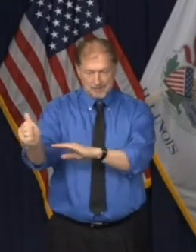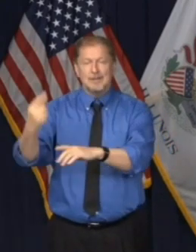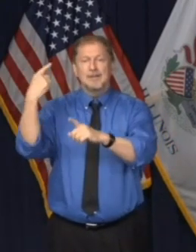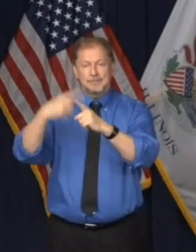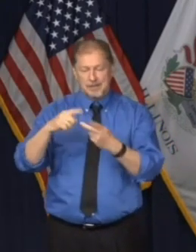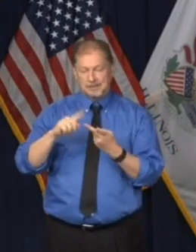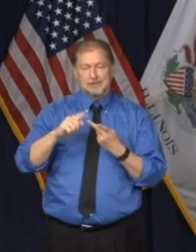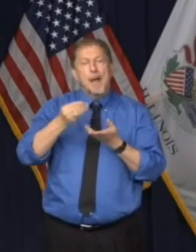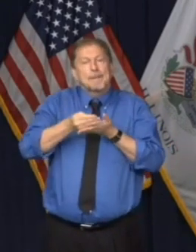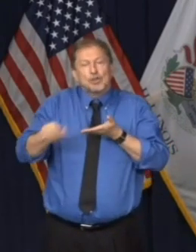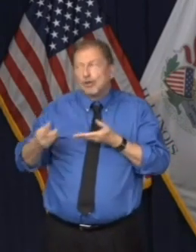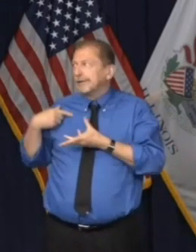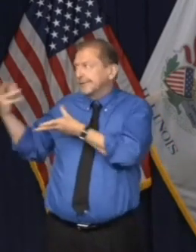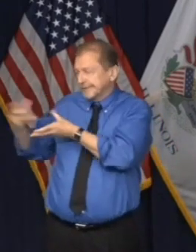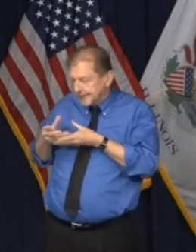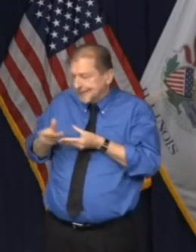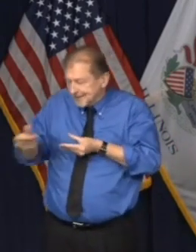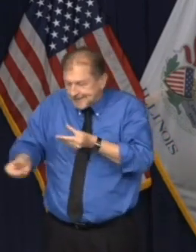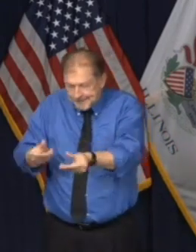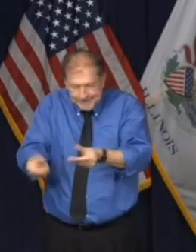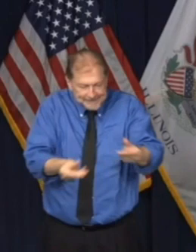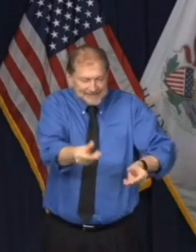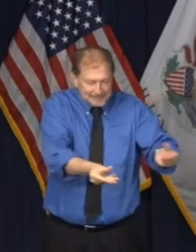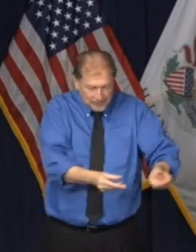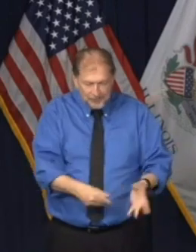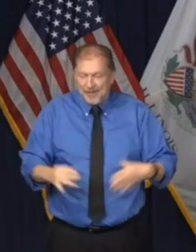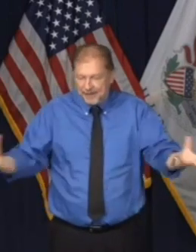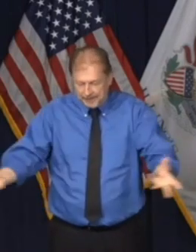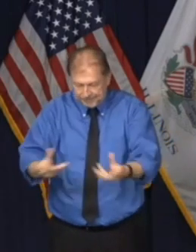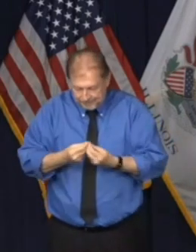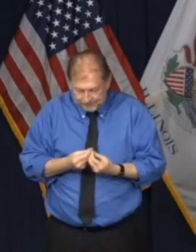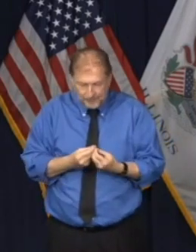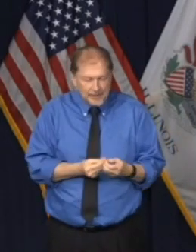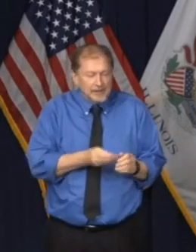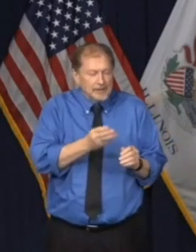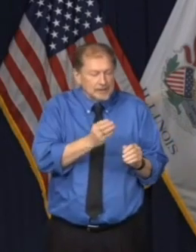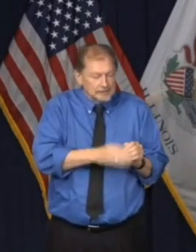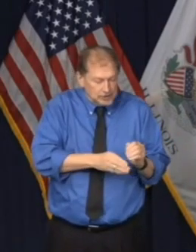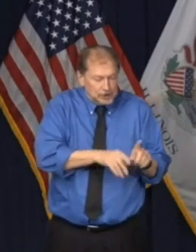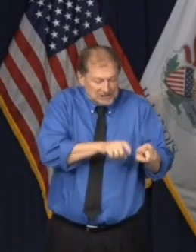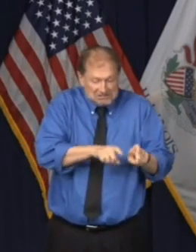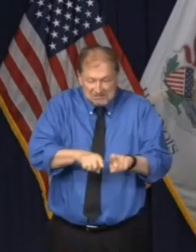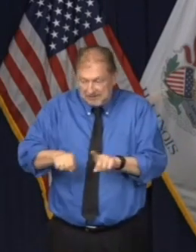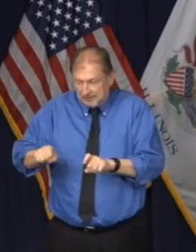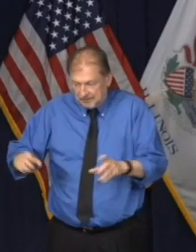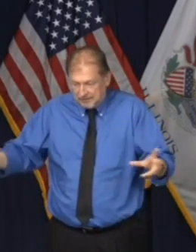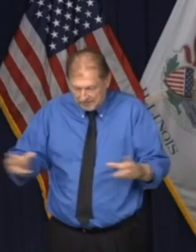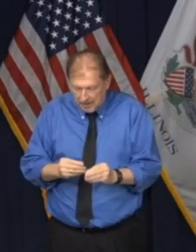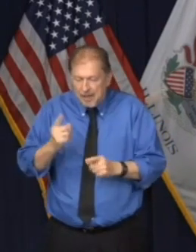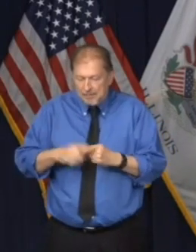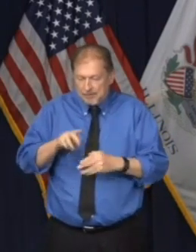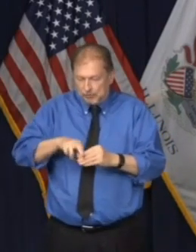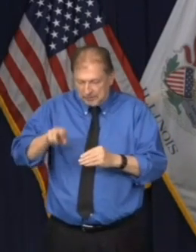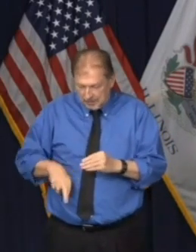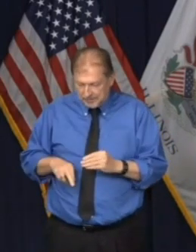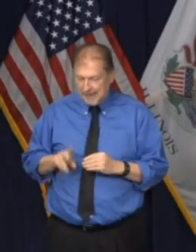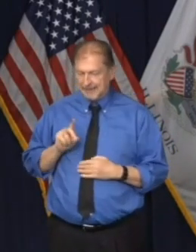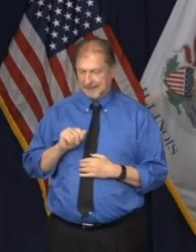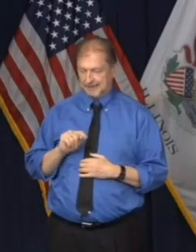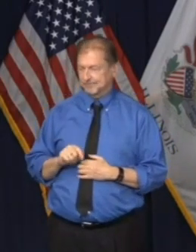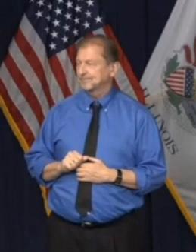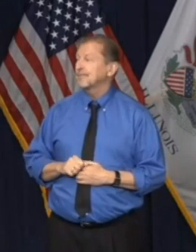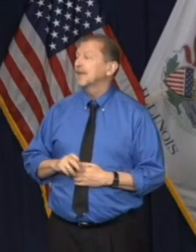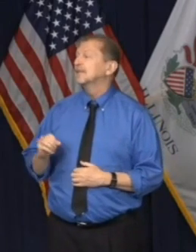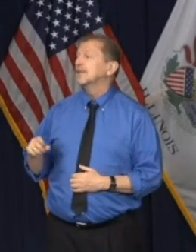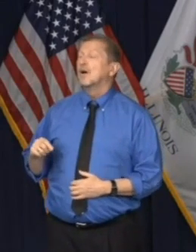data and make sure that we're getting as many tests done as possible. So that is my optimism about it. When you